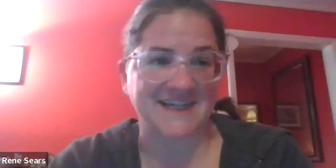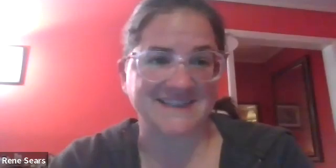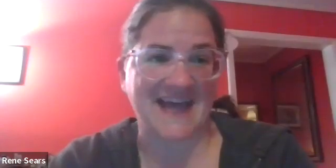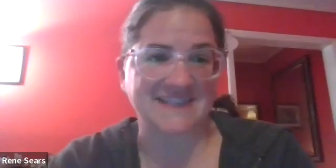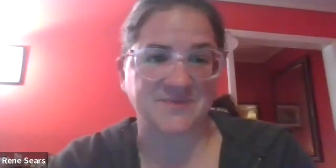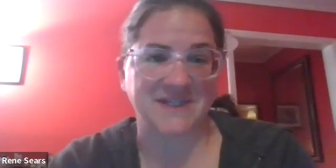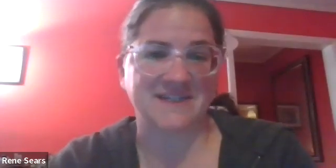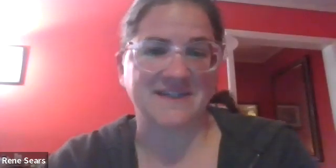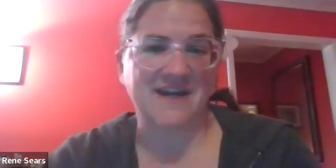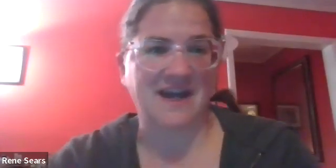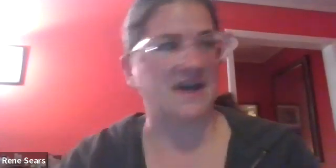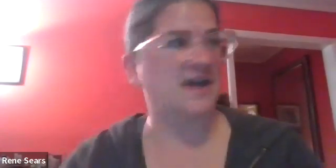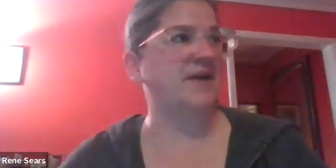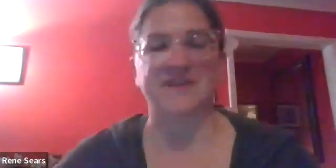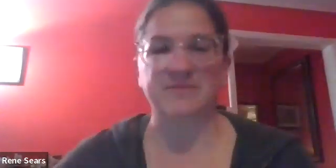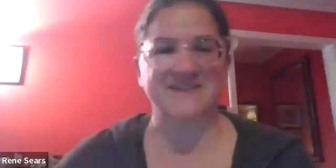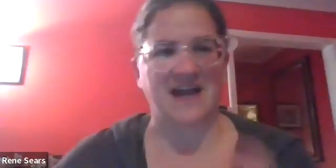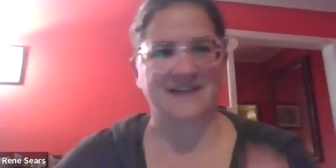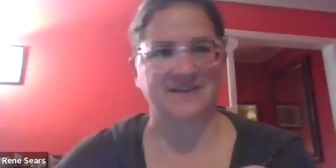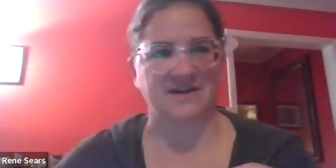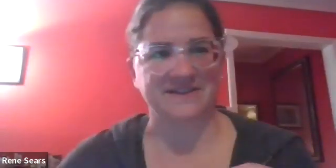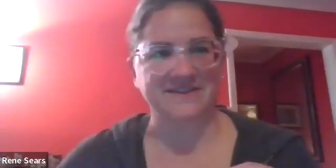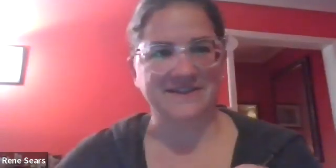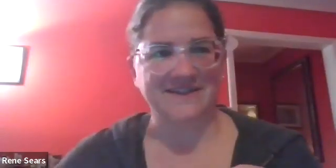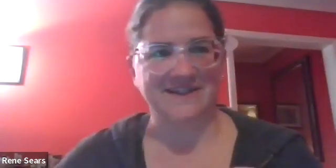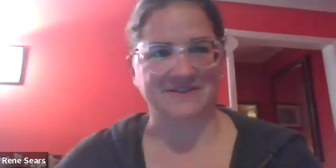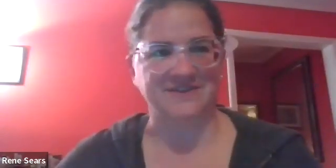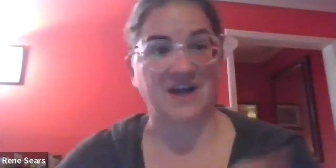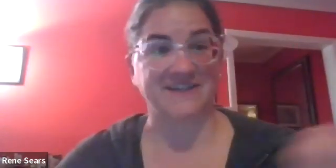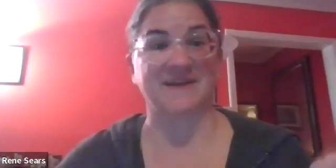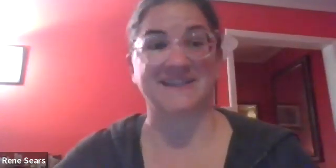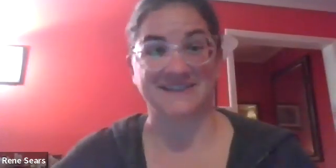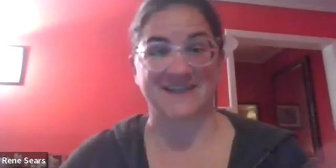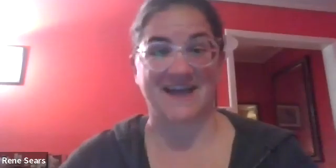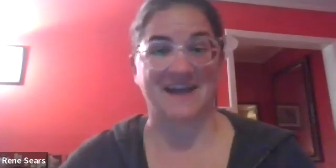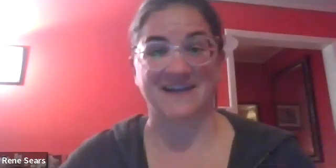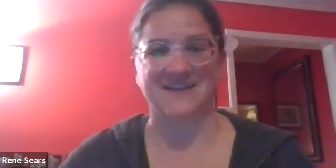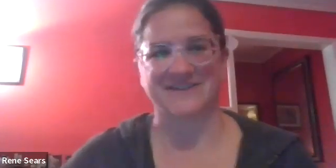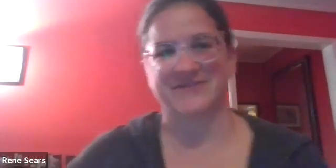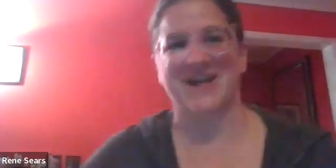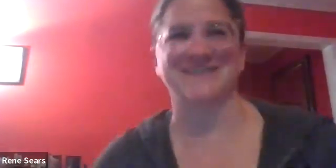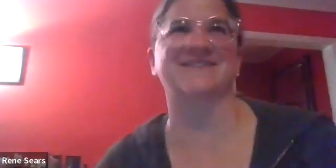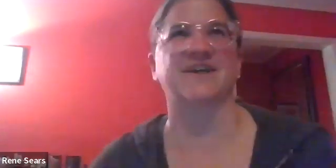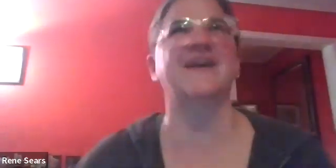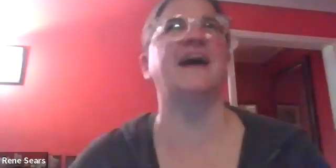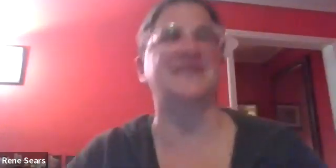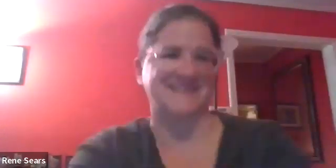signs last week, I don't think we did hot dog. And I was talking to my kids saying they had hot dogs for lunch. And I was like, okay, how would I say